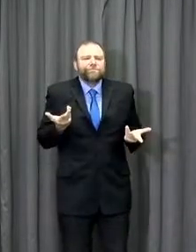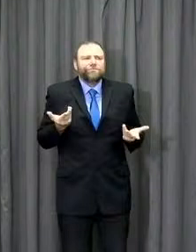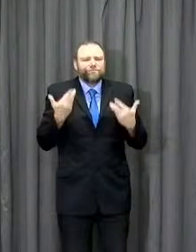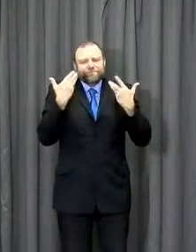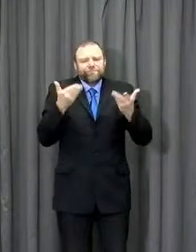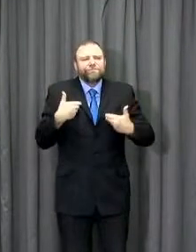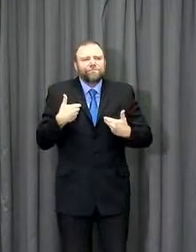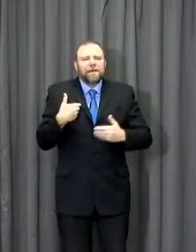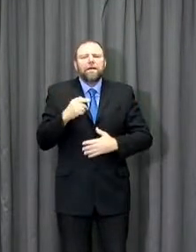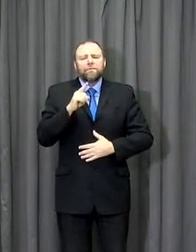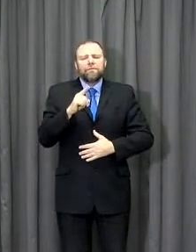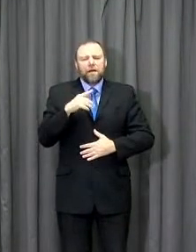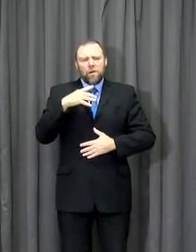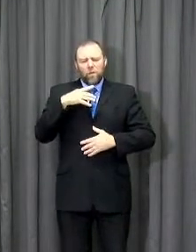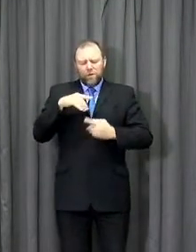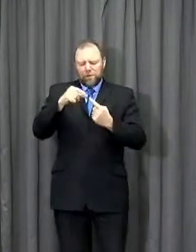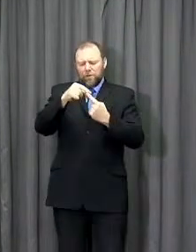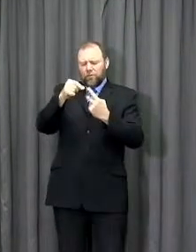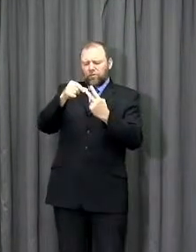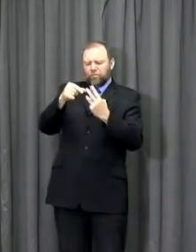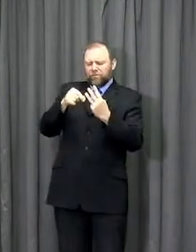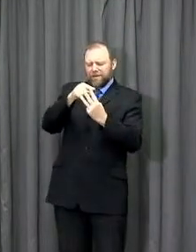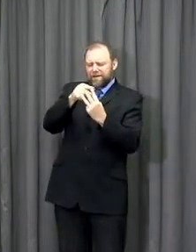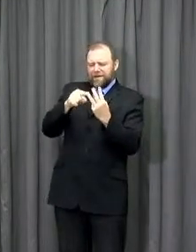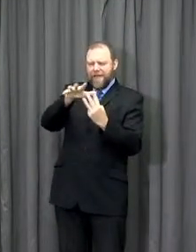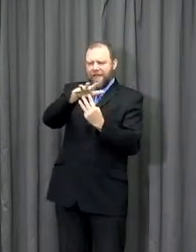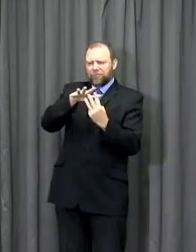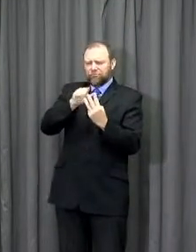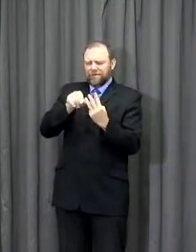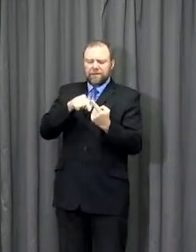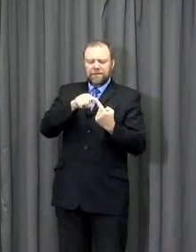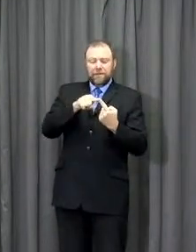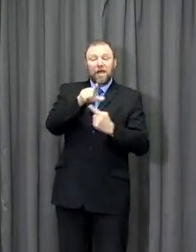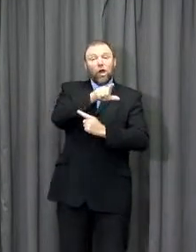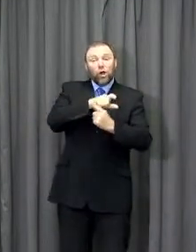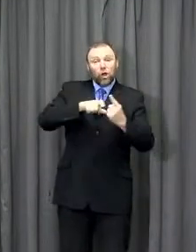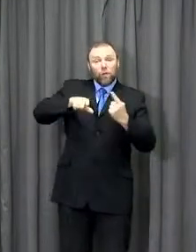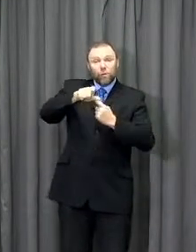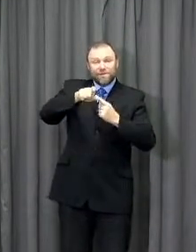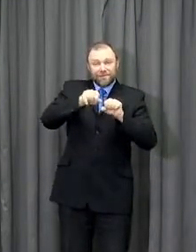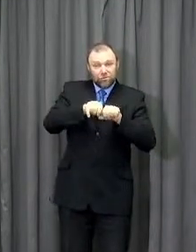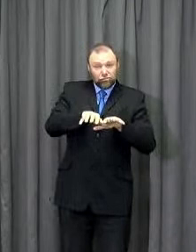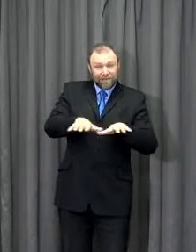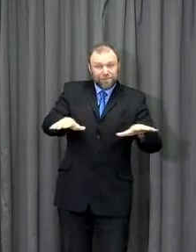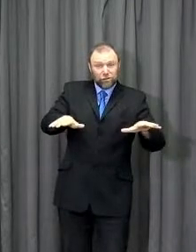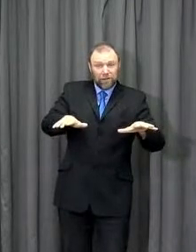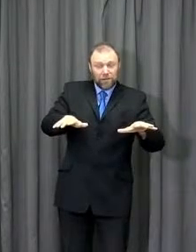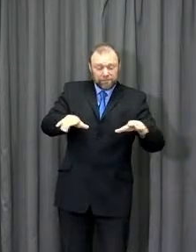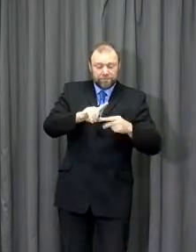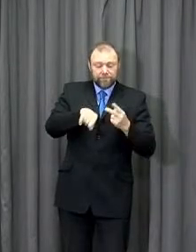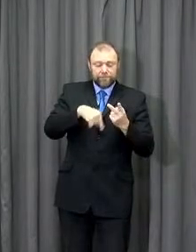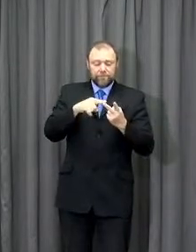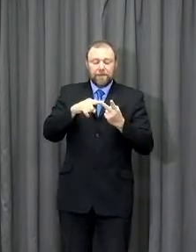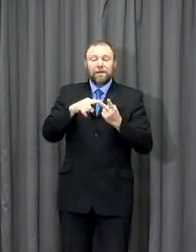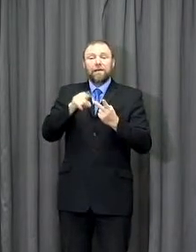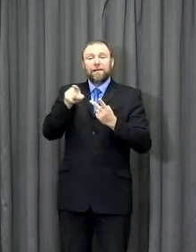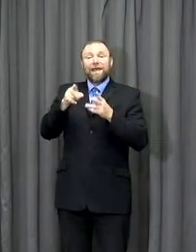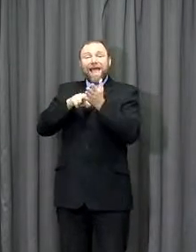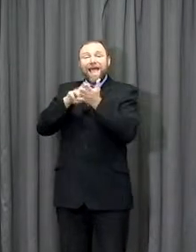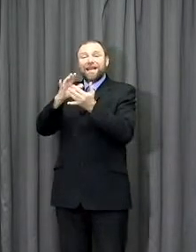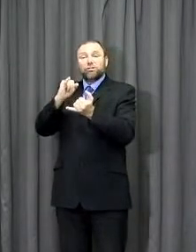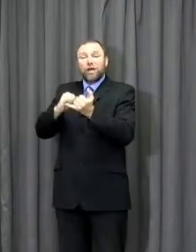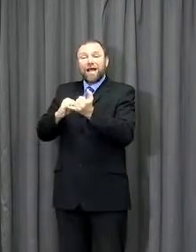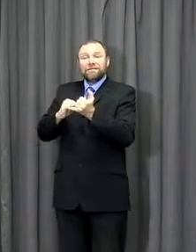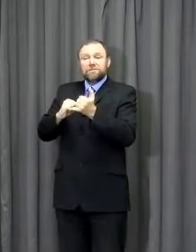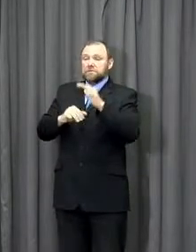But we need to look at three things, really. We need to look at the community transmission rates, which we talked about today. We need to look at the capacity within the NHS